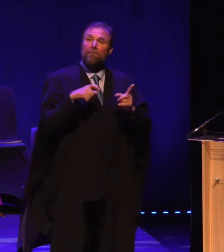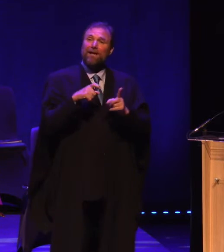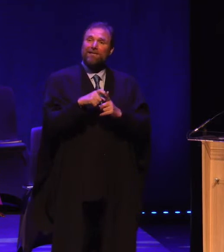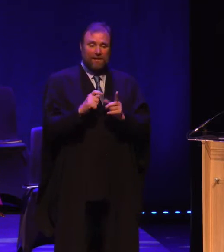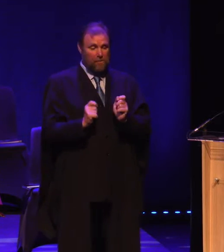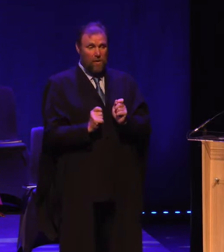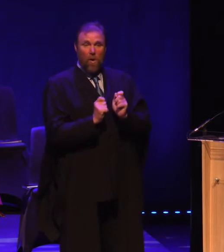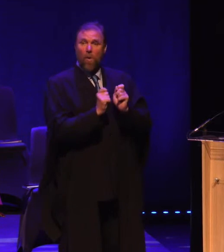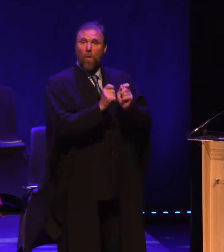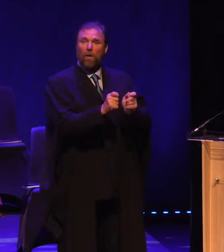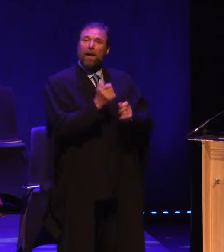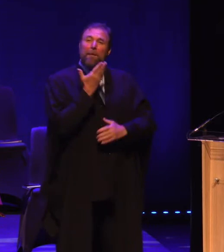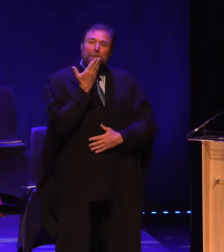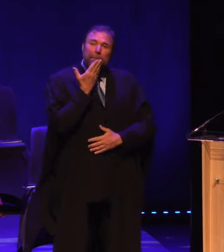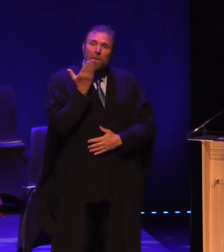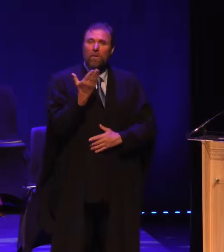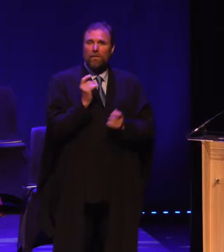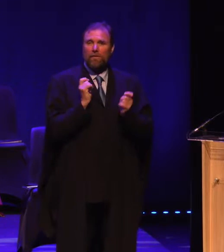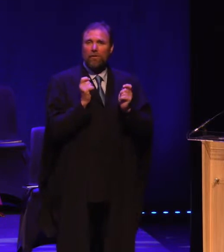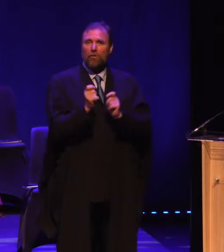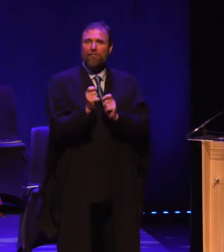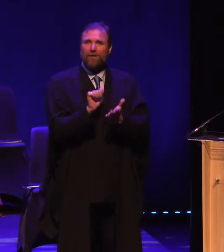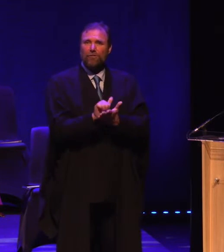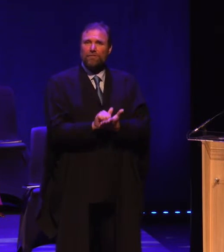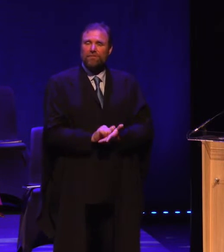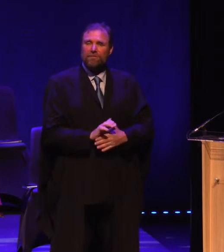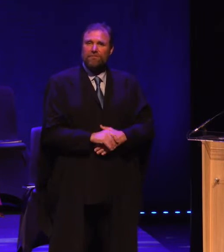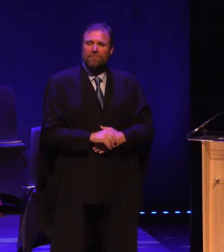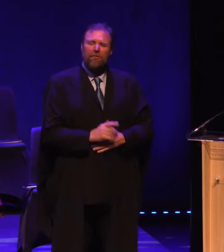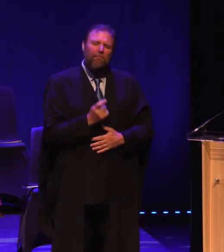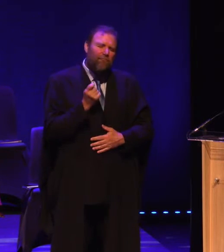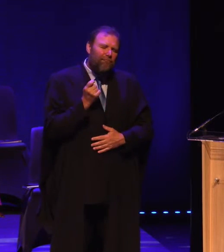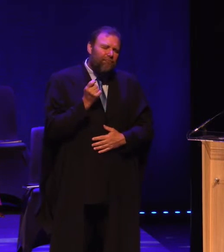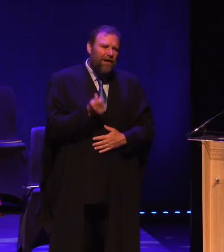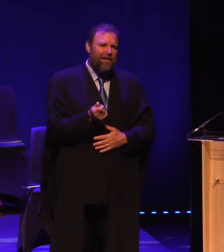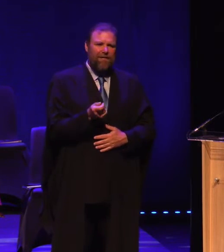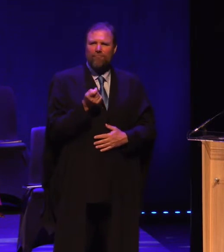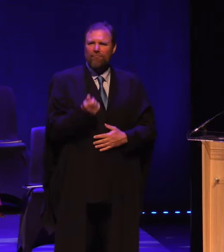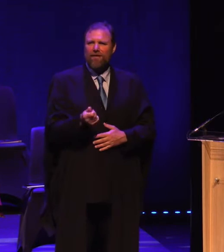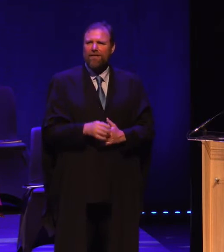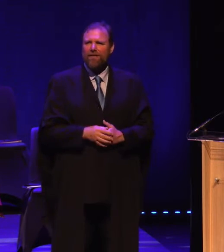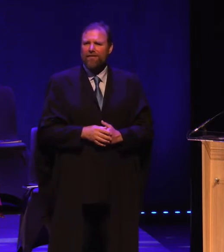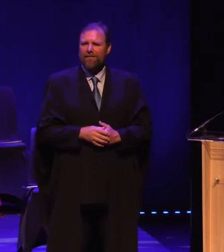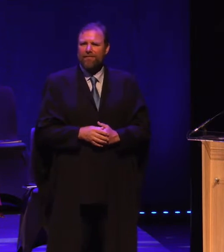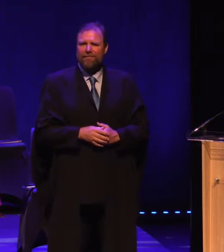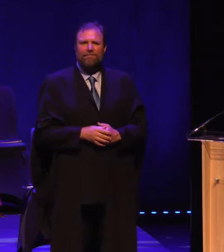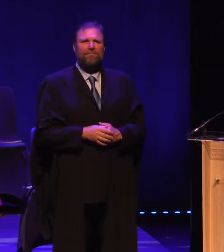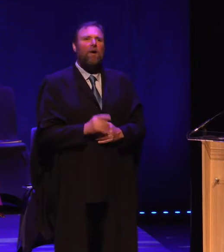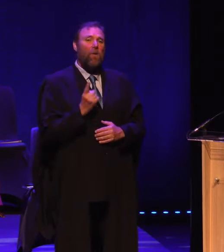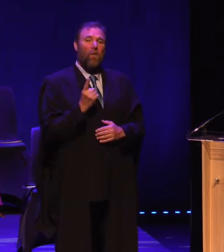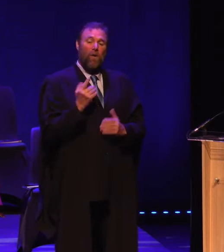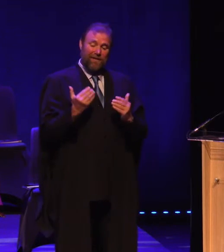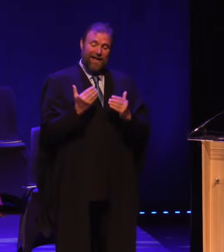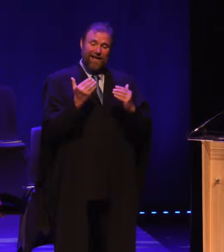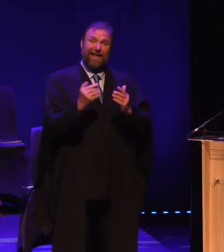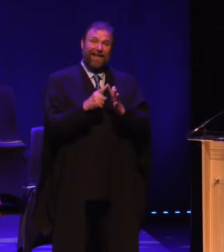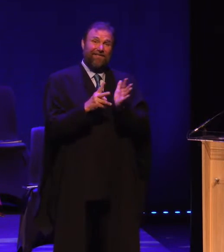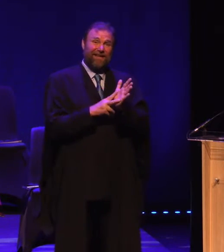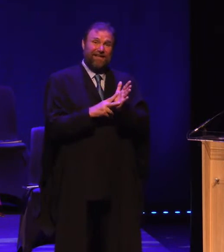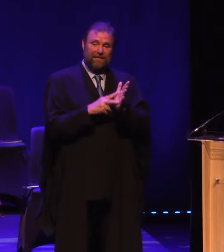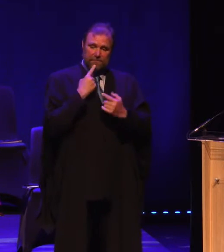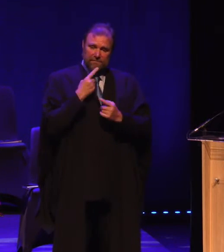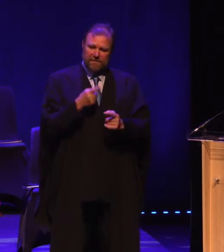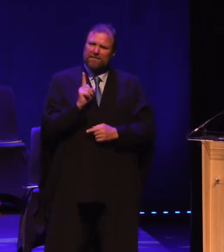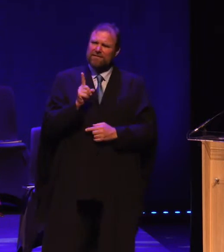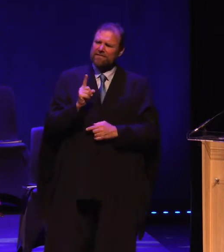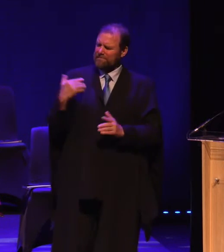her with no corrections required. This is a very rare outcome. One of her external examiners commented that in the